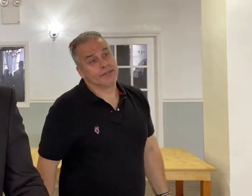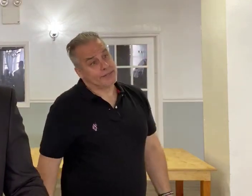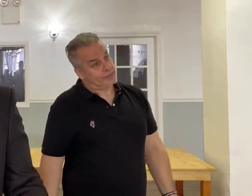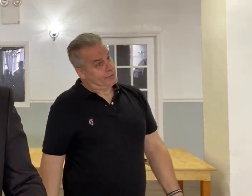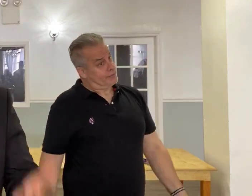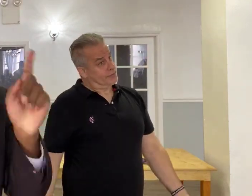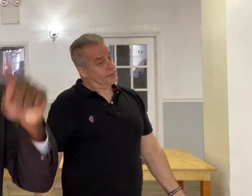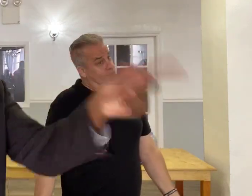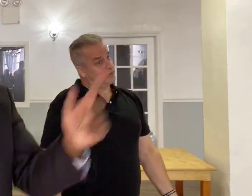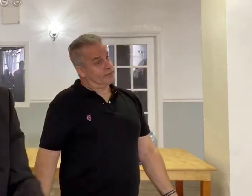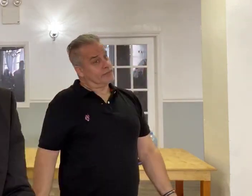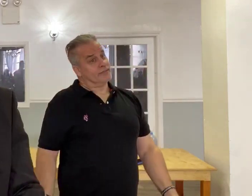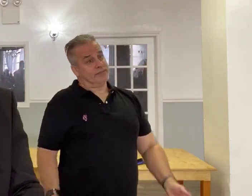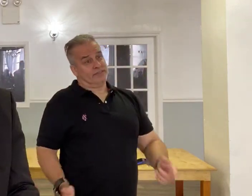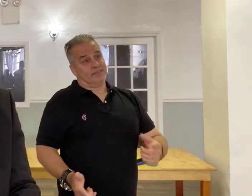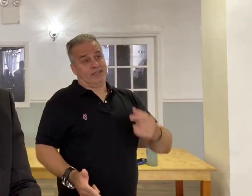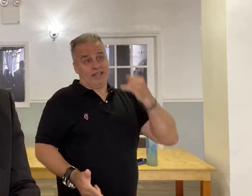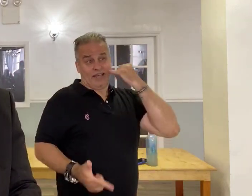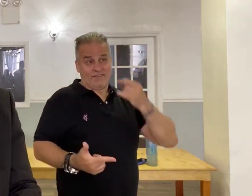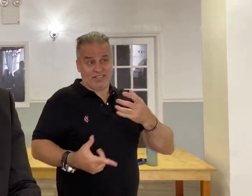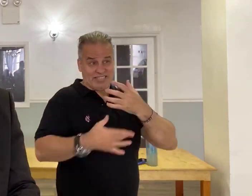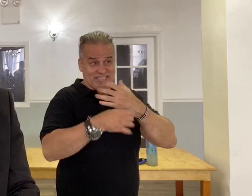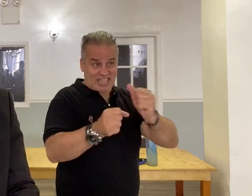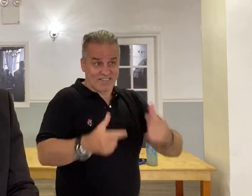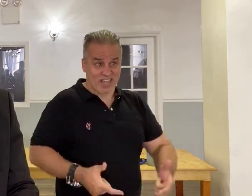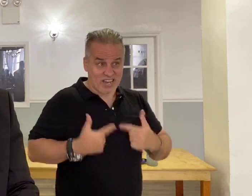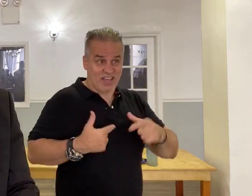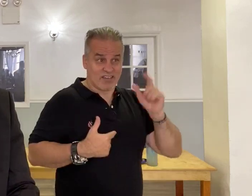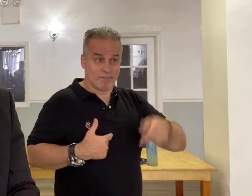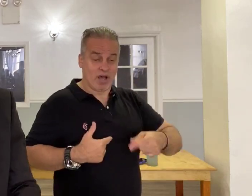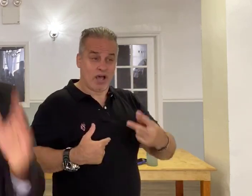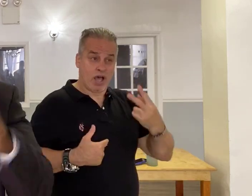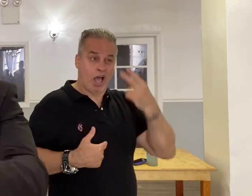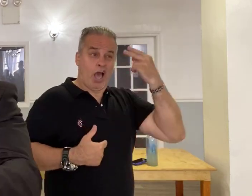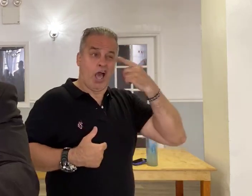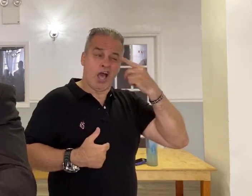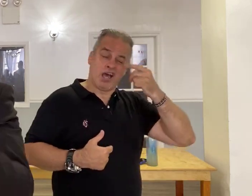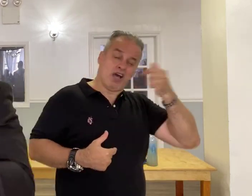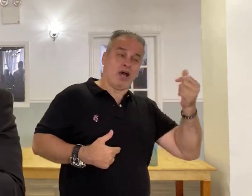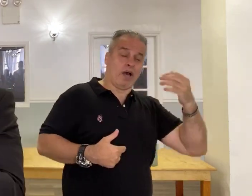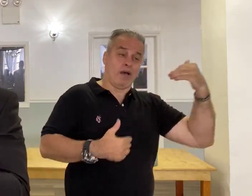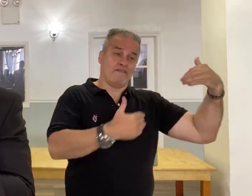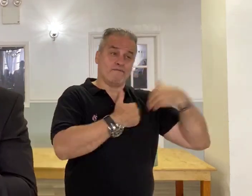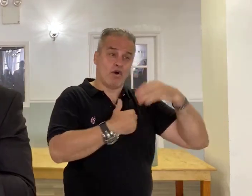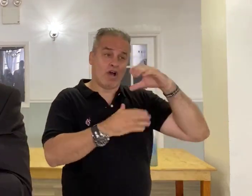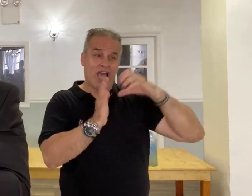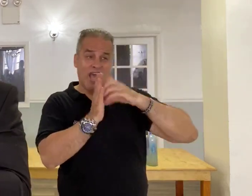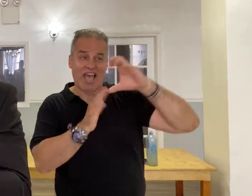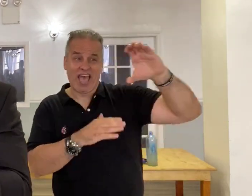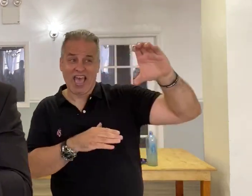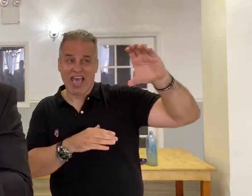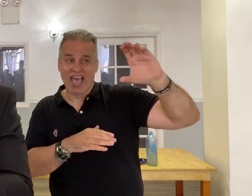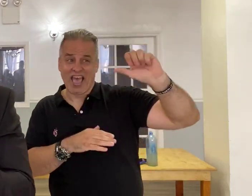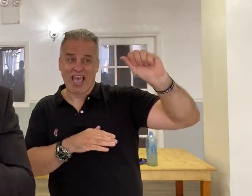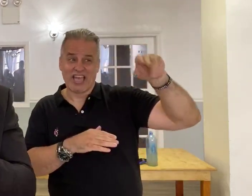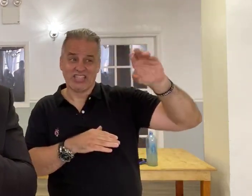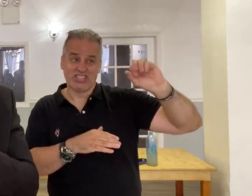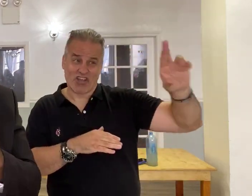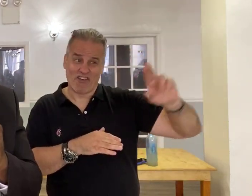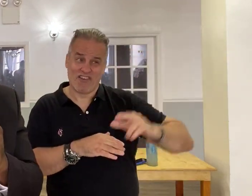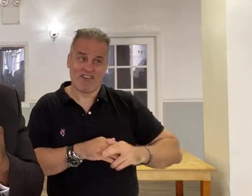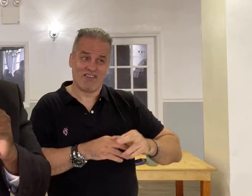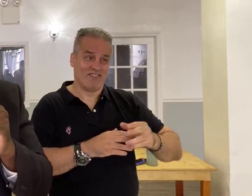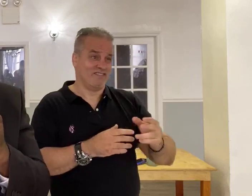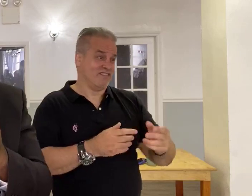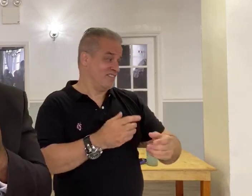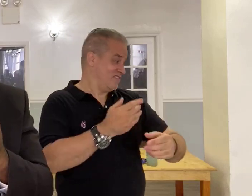lose that arm to save your life. You get that? You understand? It is better to remove something in your life that you